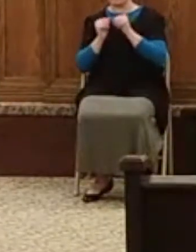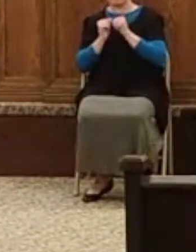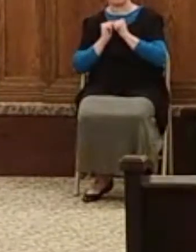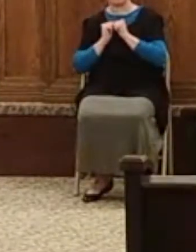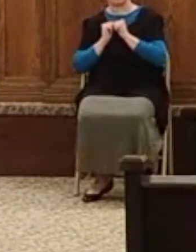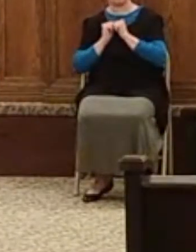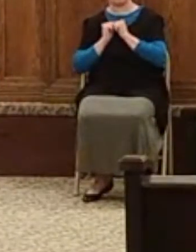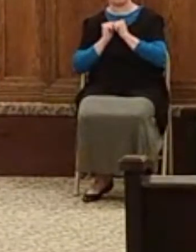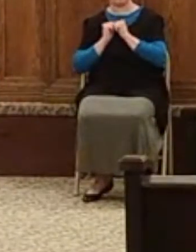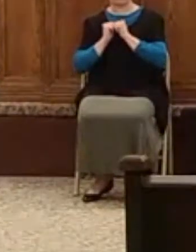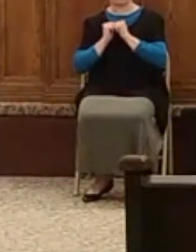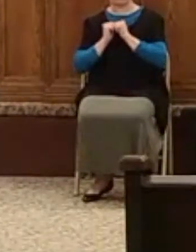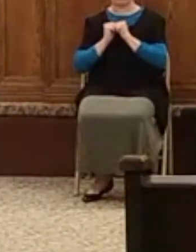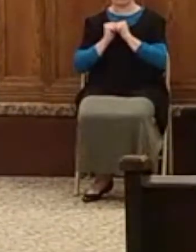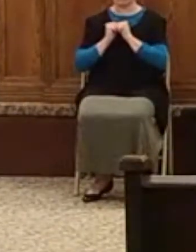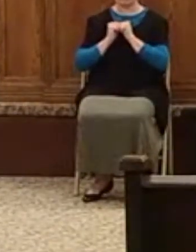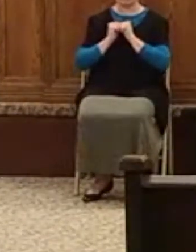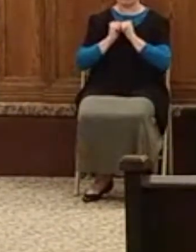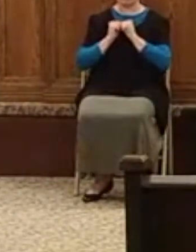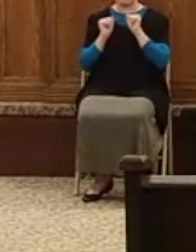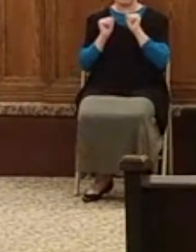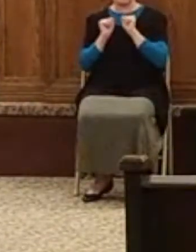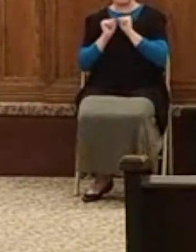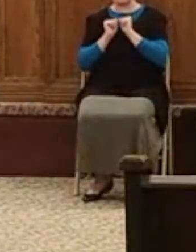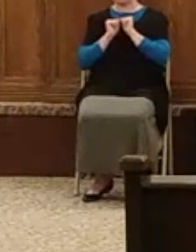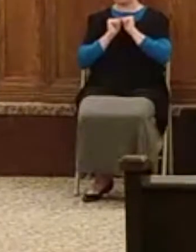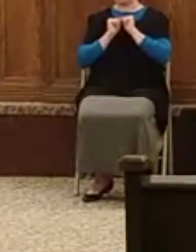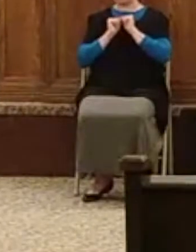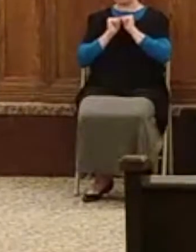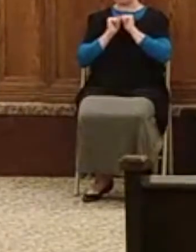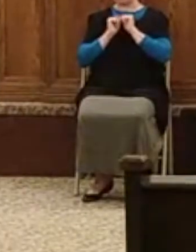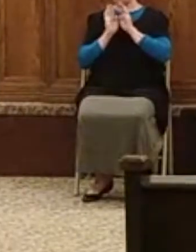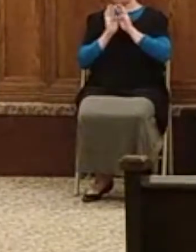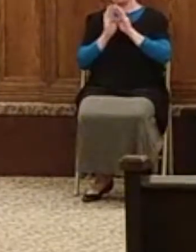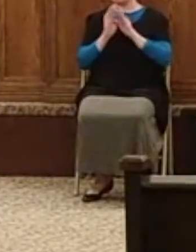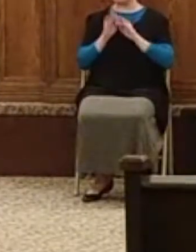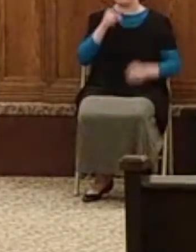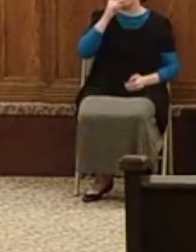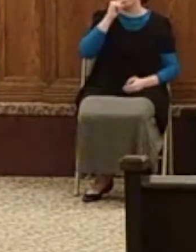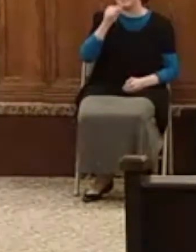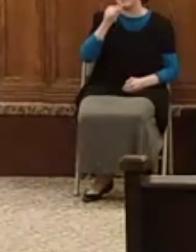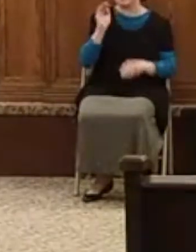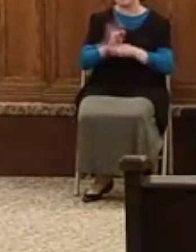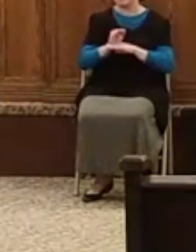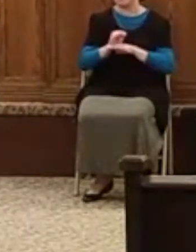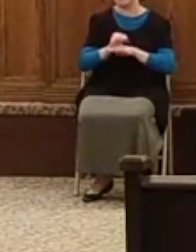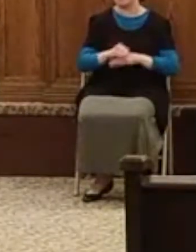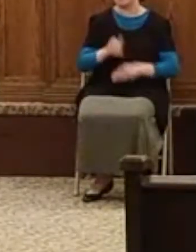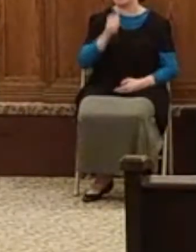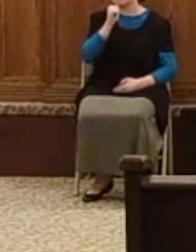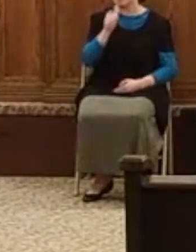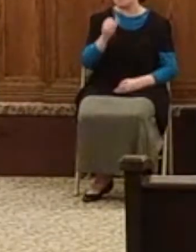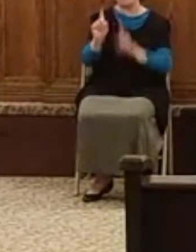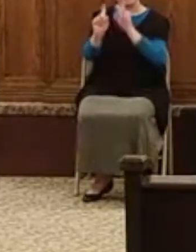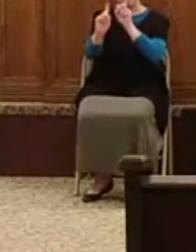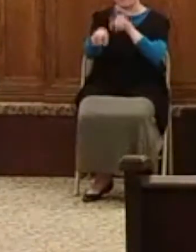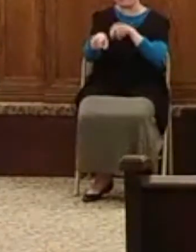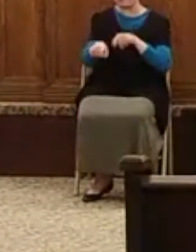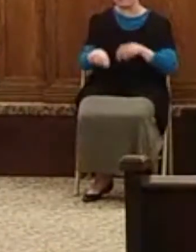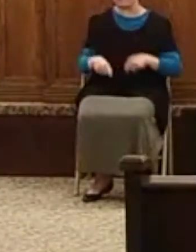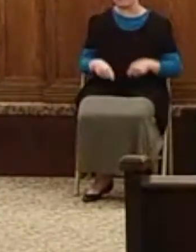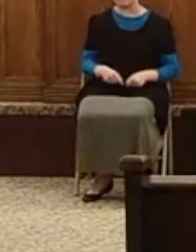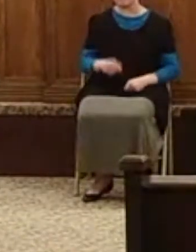and you want to hold back. Yeah. And you just want to kind of shrink back into the corner. But can I tell you tonight, that's not the